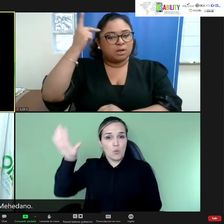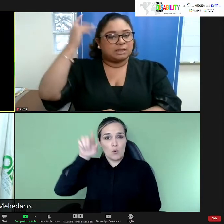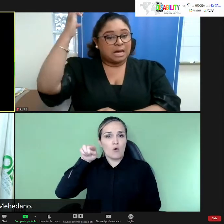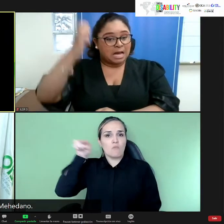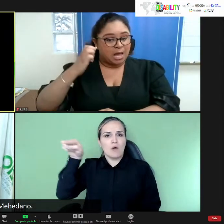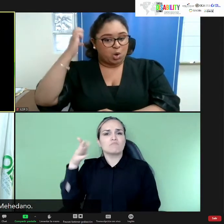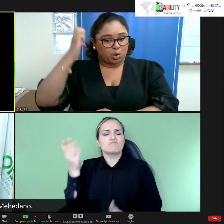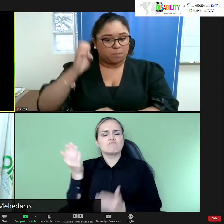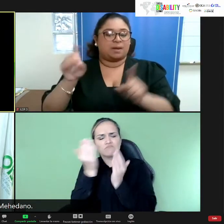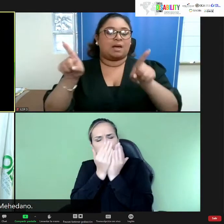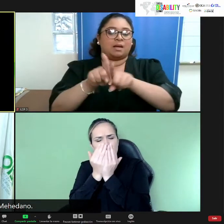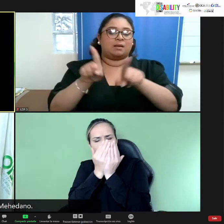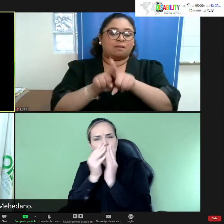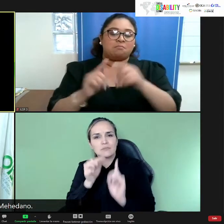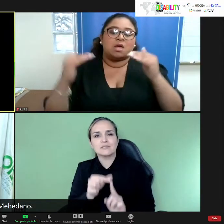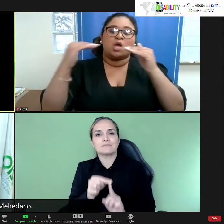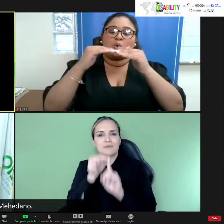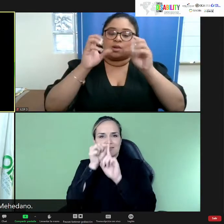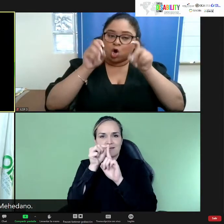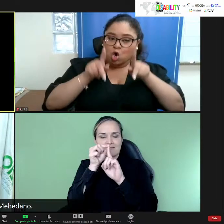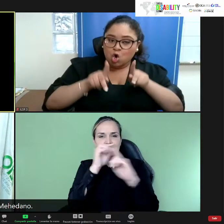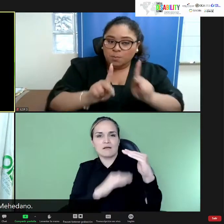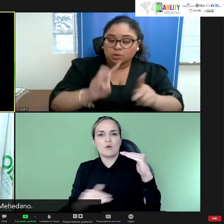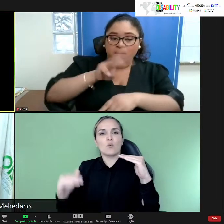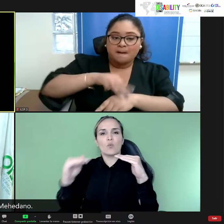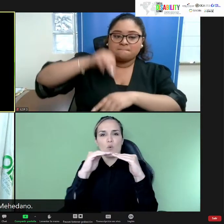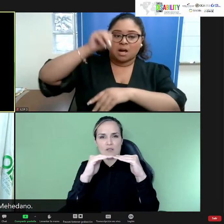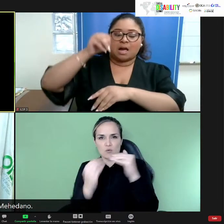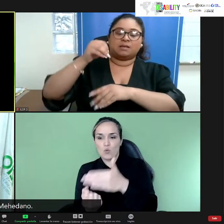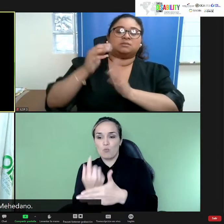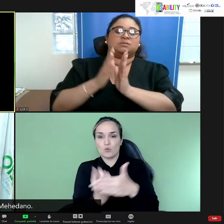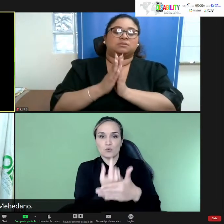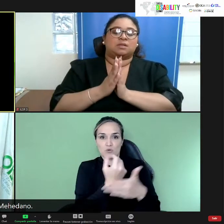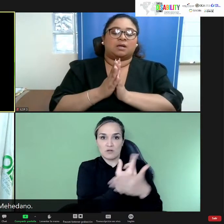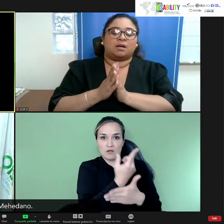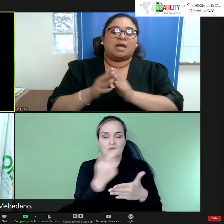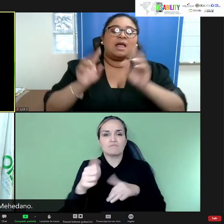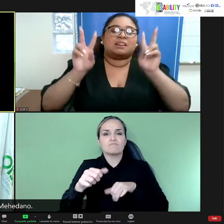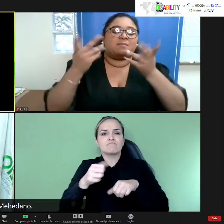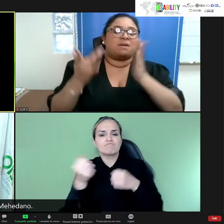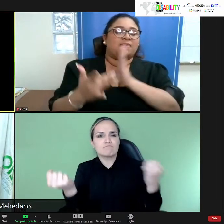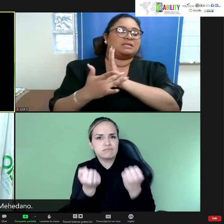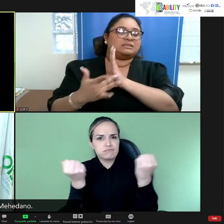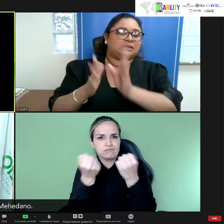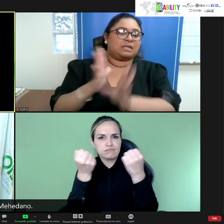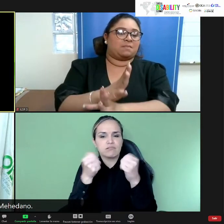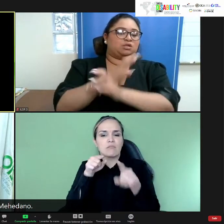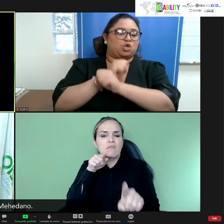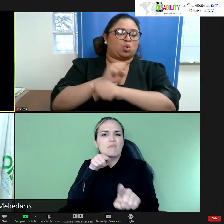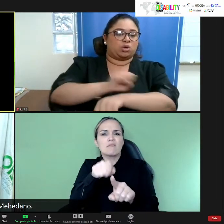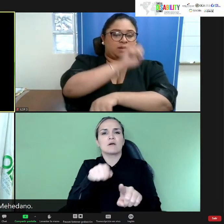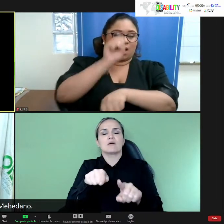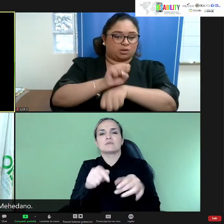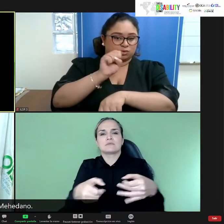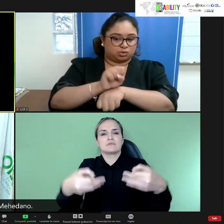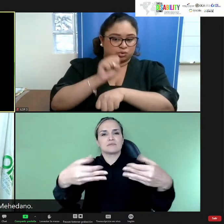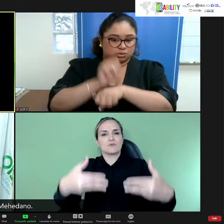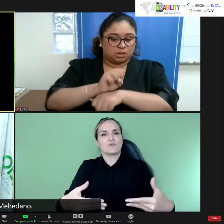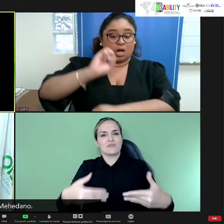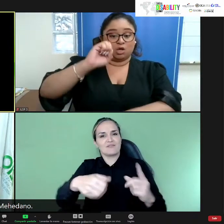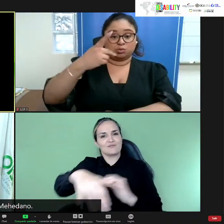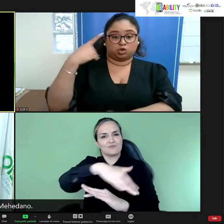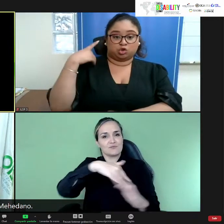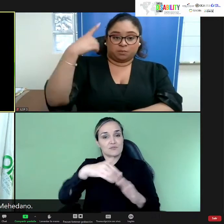policies a specialist in equality of opportunities and masters in management of social security she was the